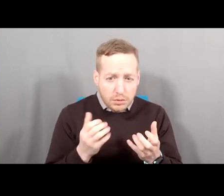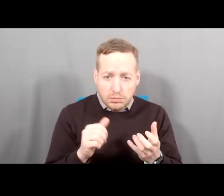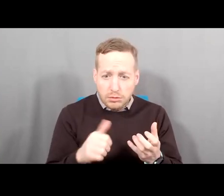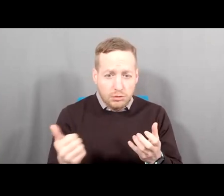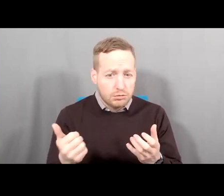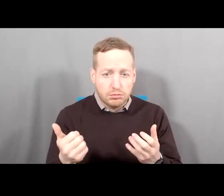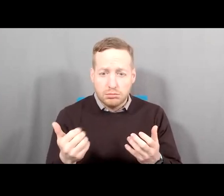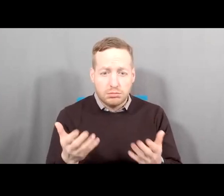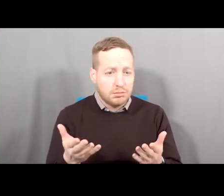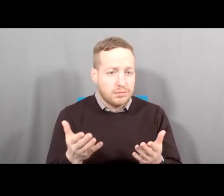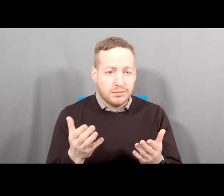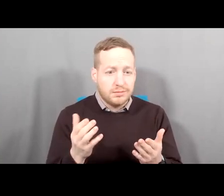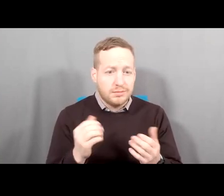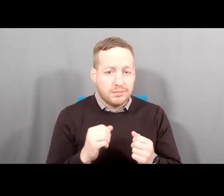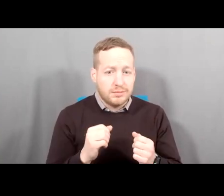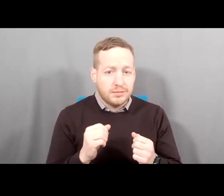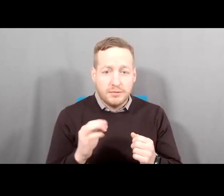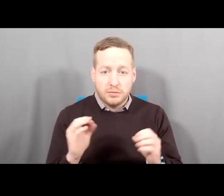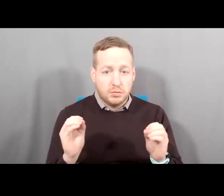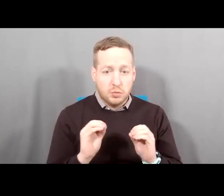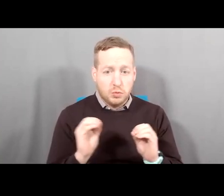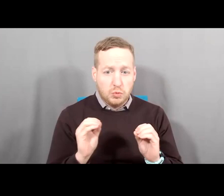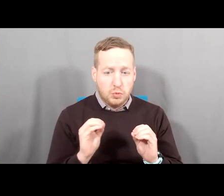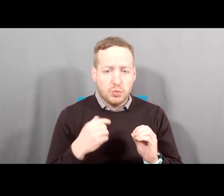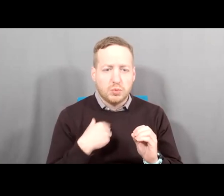are there any other public comments at this time?